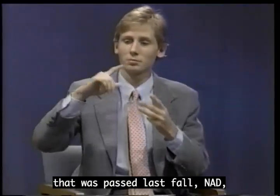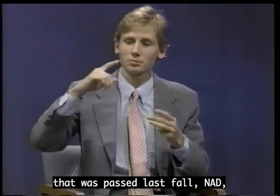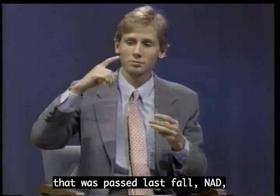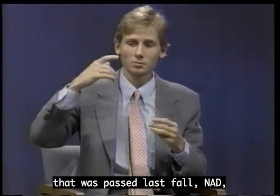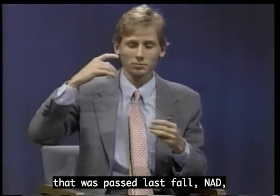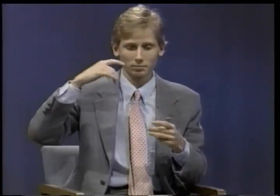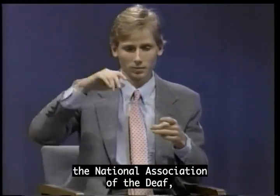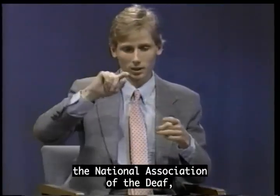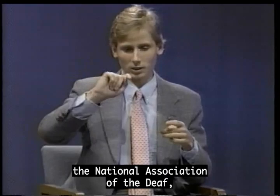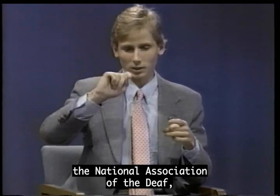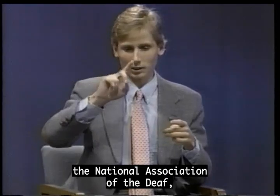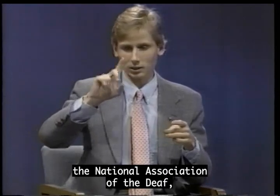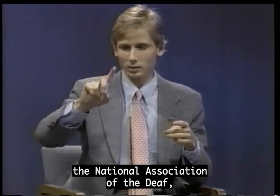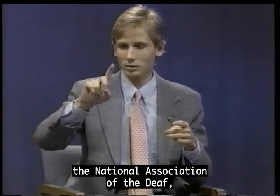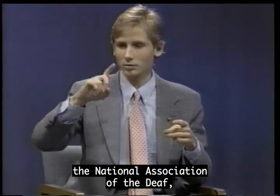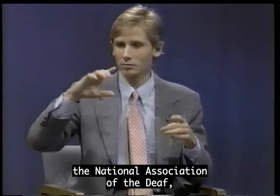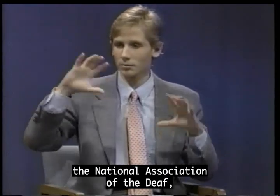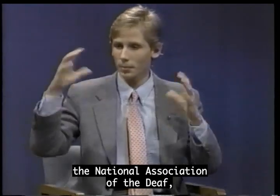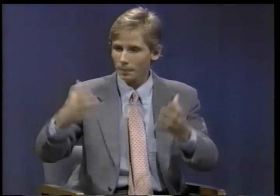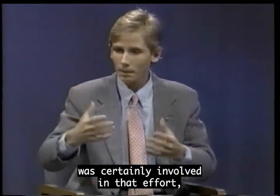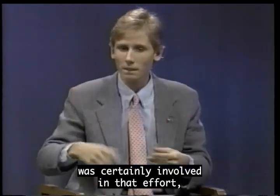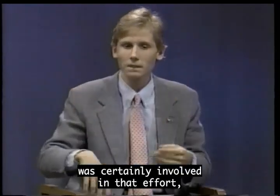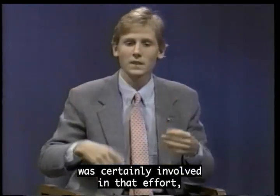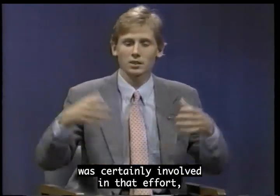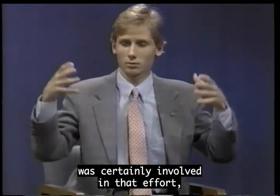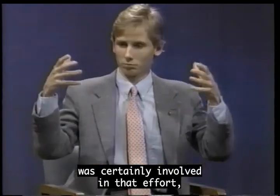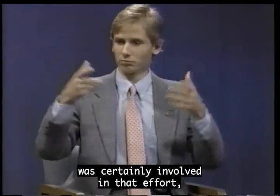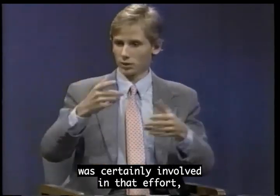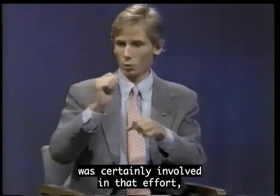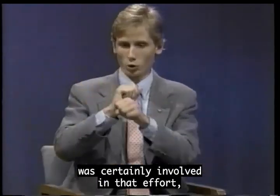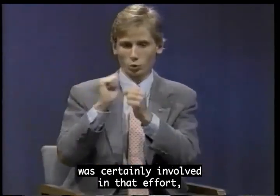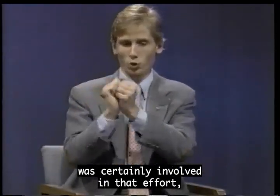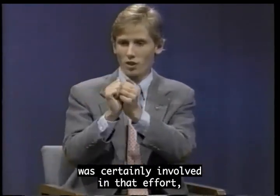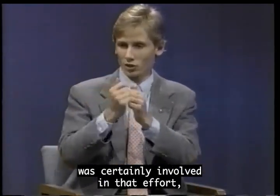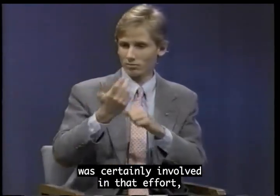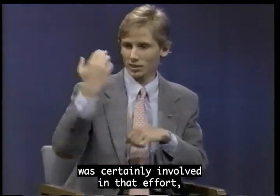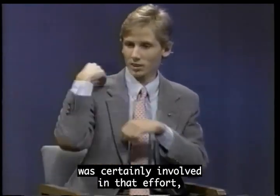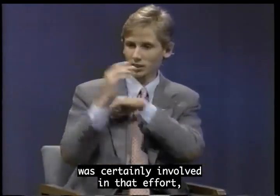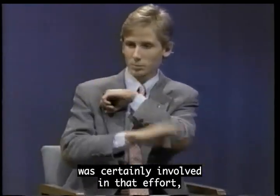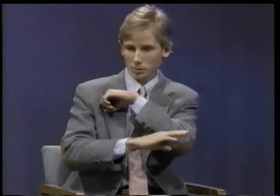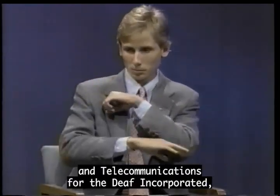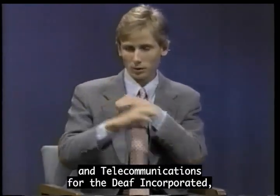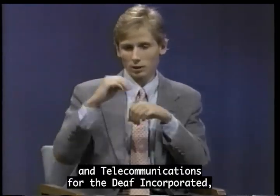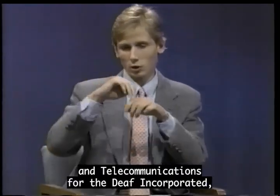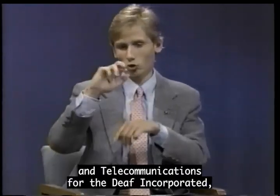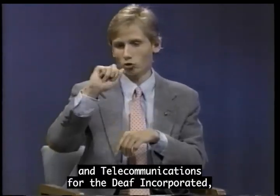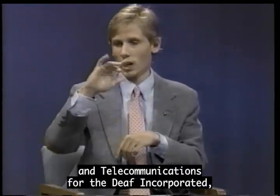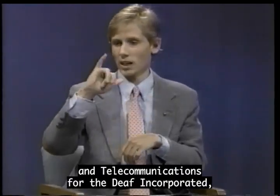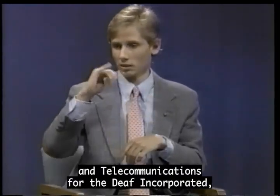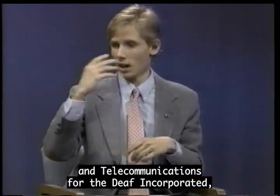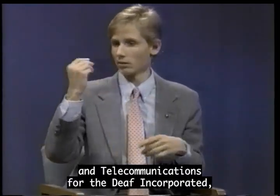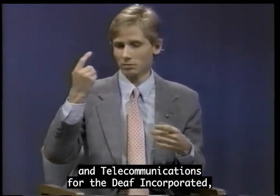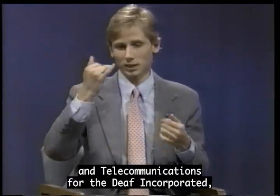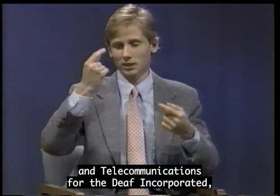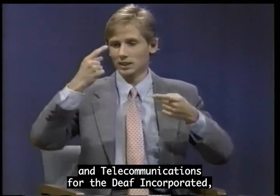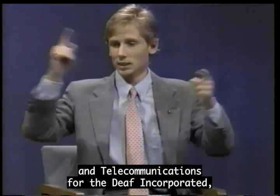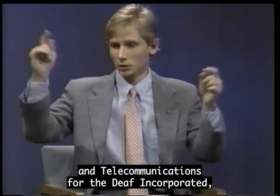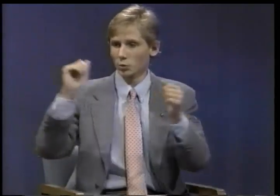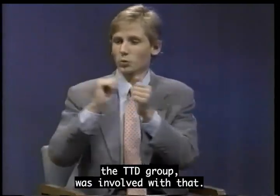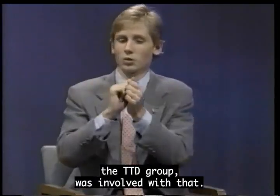National Association of the Deaf, was certainly involved in that effort, and Telecommunications for the Deaf Incorporated, the TTD group,